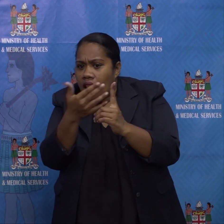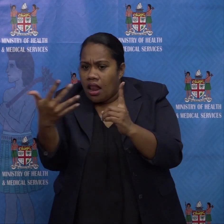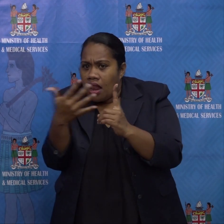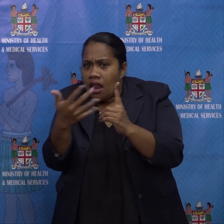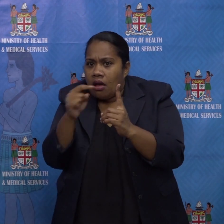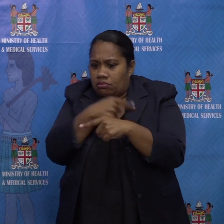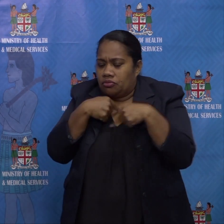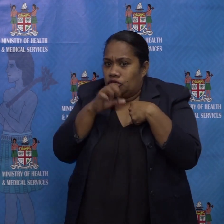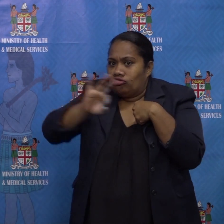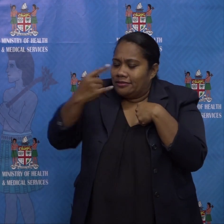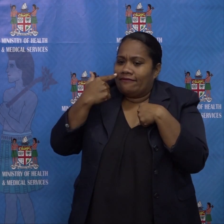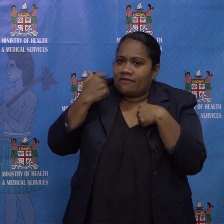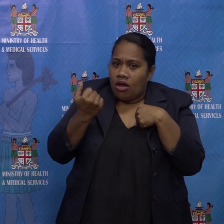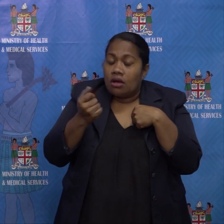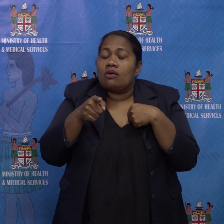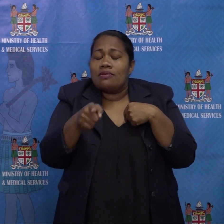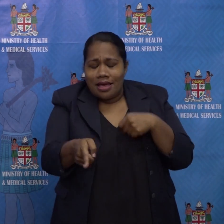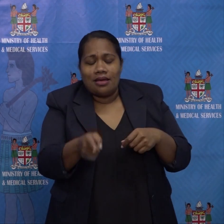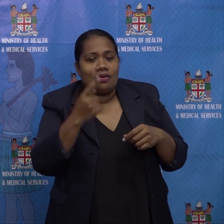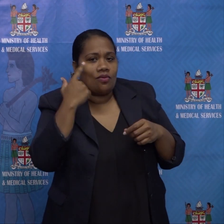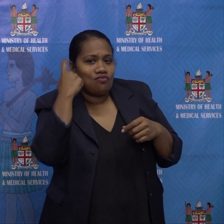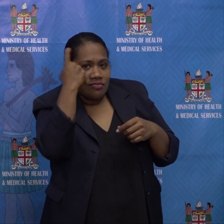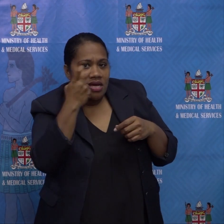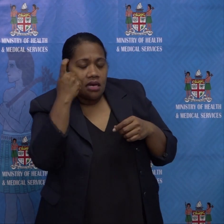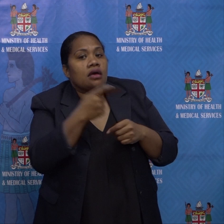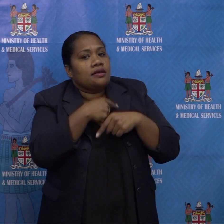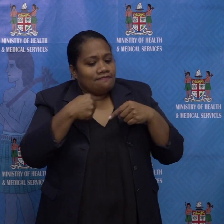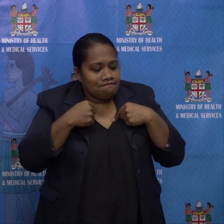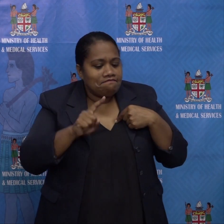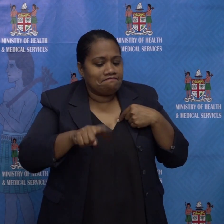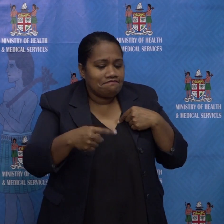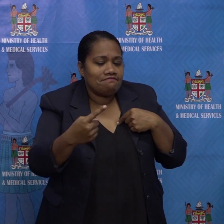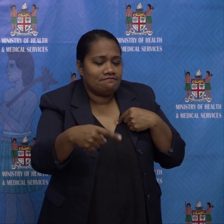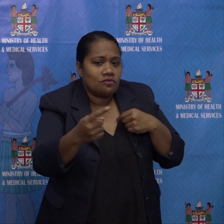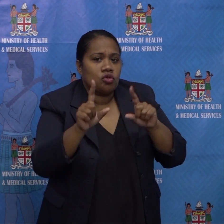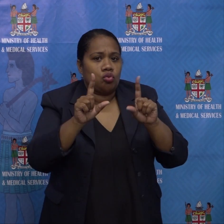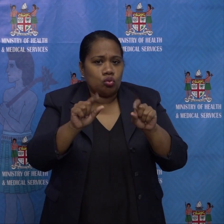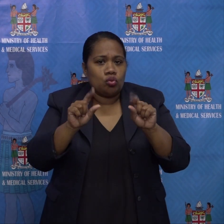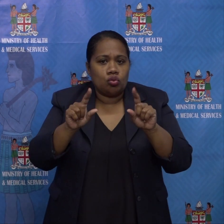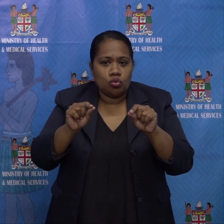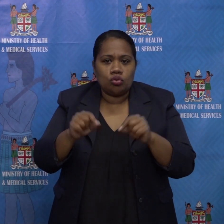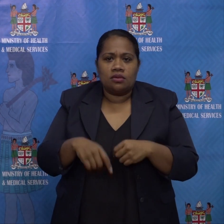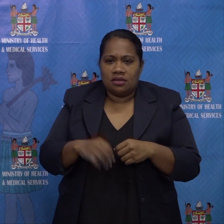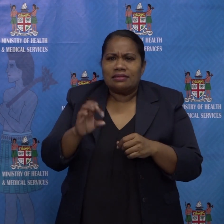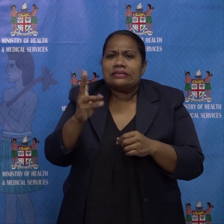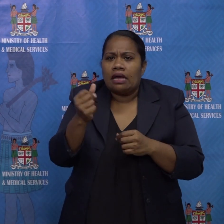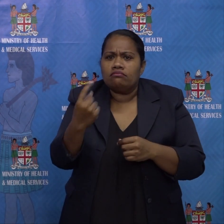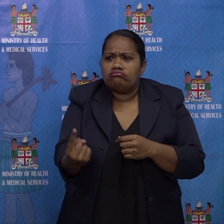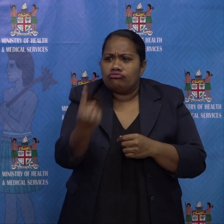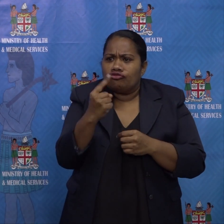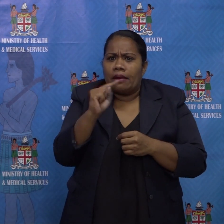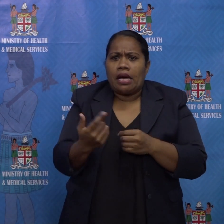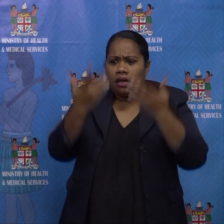worry. And we keep doing this testing in the community as well, just in case there are cases that pop up that have no links. And so